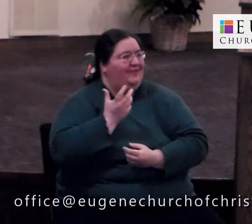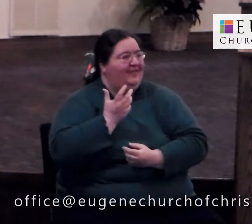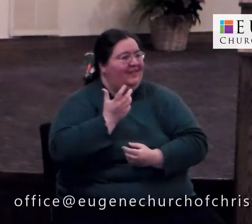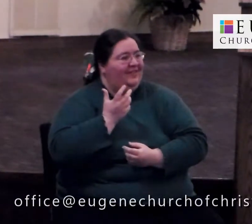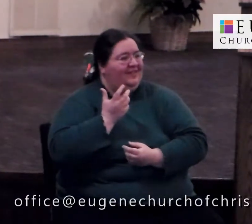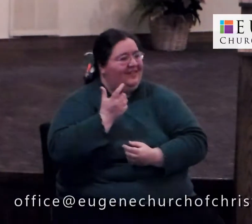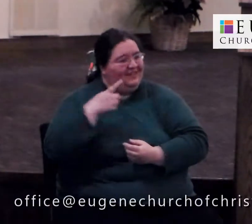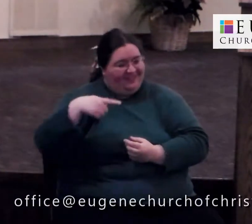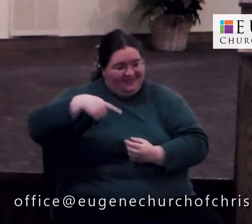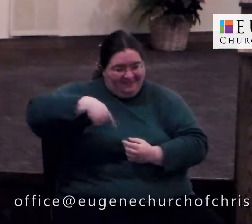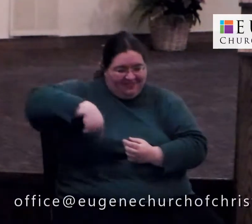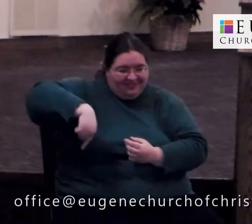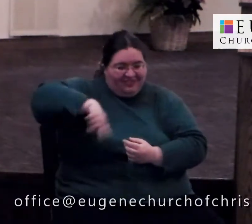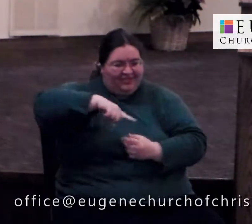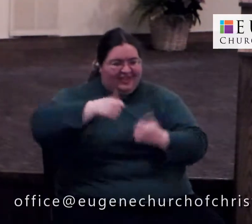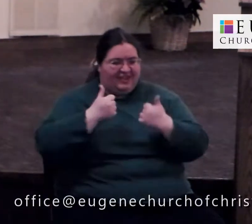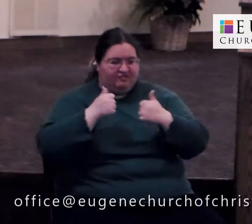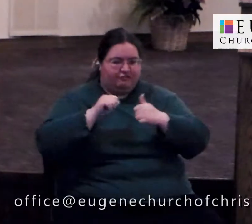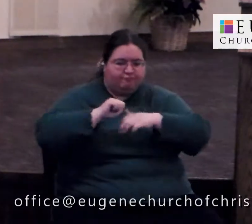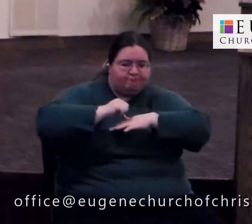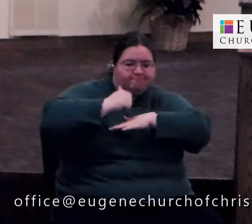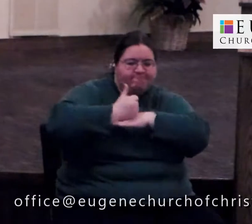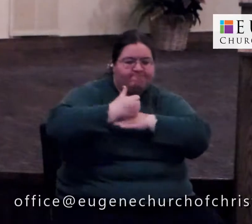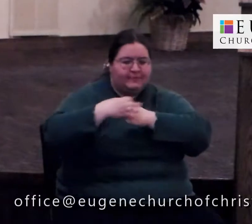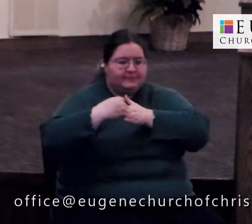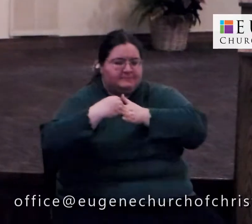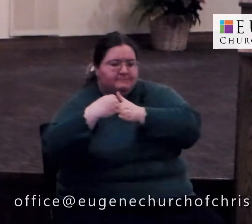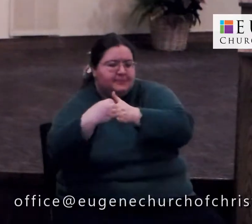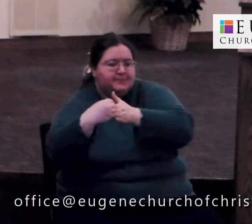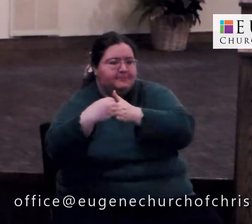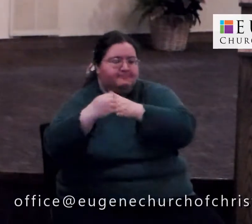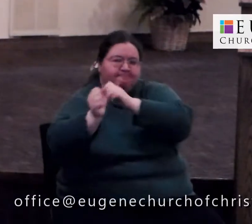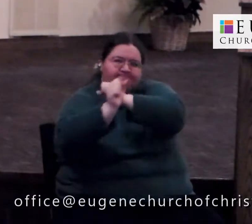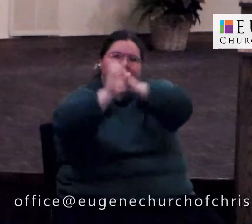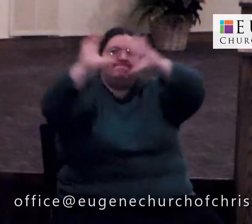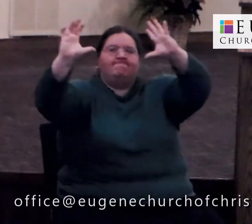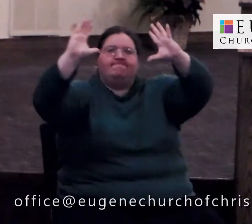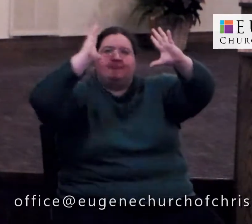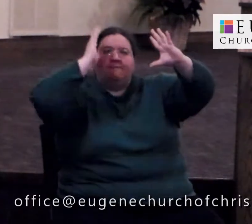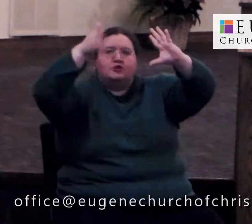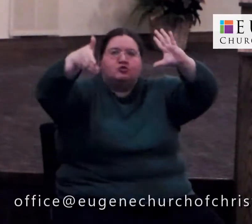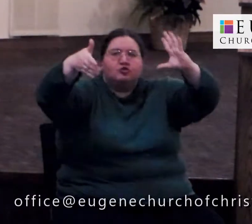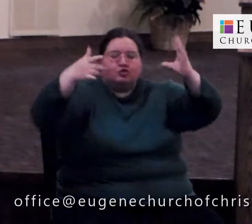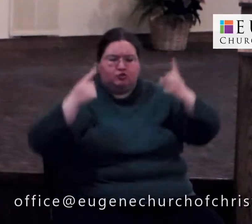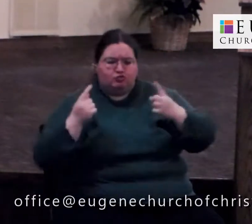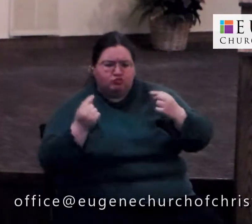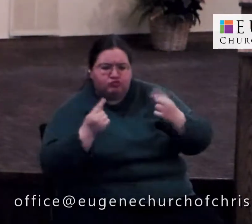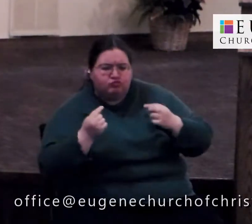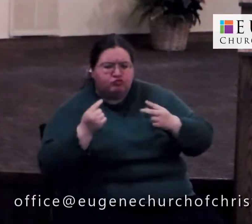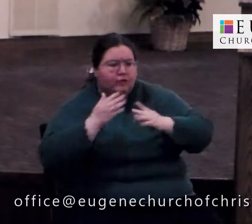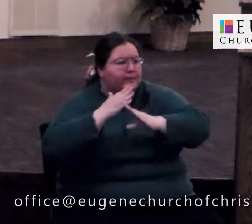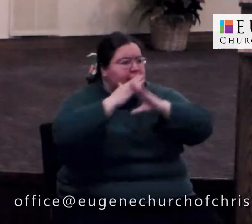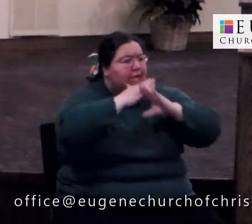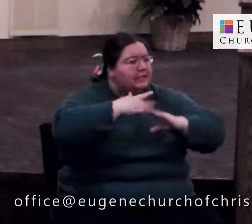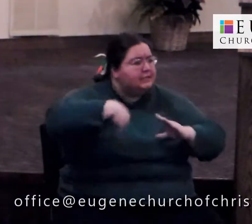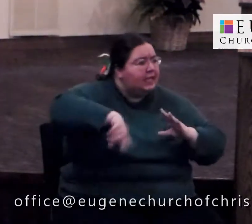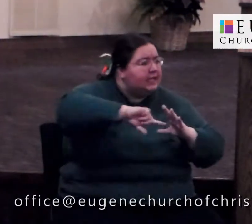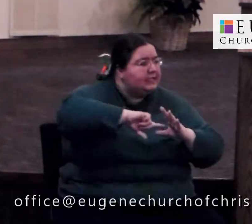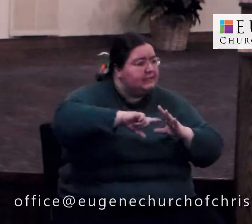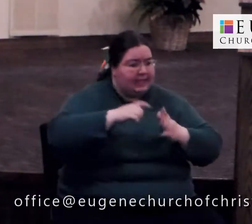direction and vision and things that we do and try to oversee what's going on here and try to protect the flock and at the same time help the flock to grow, that they